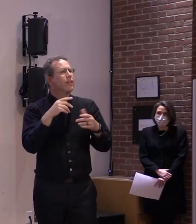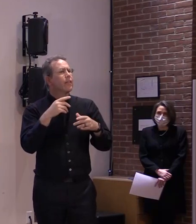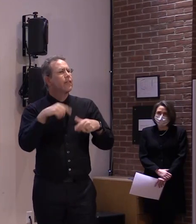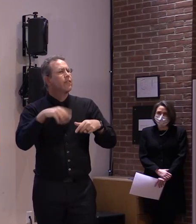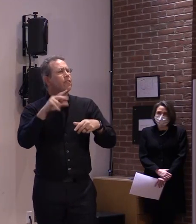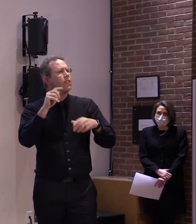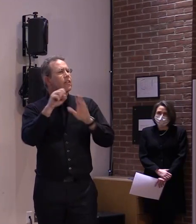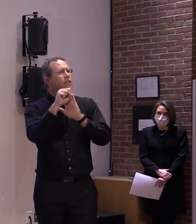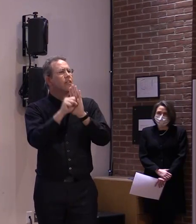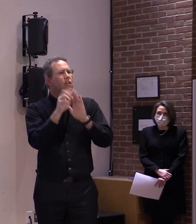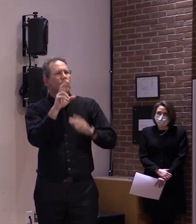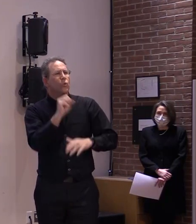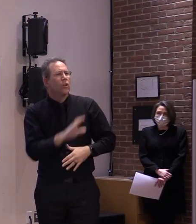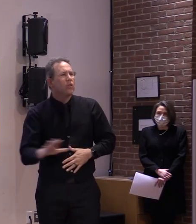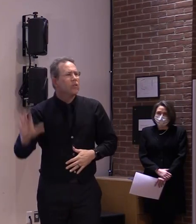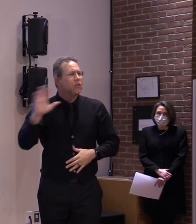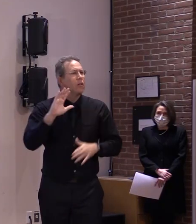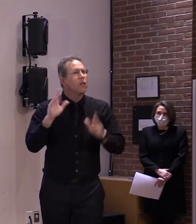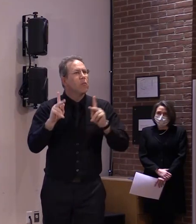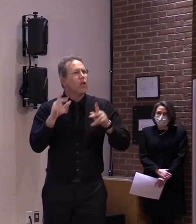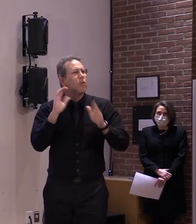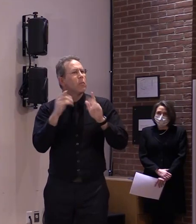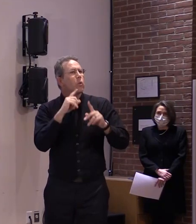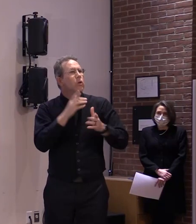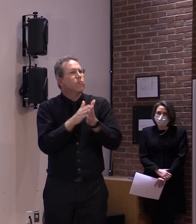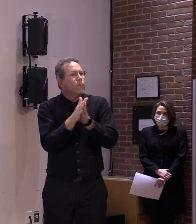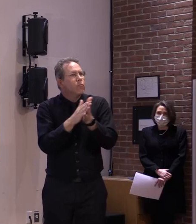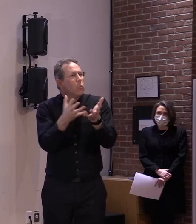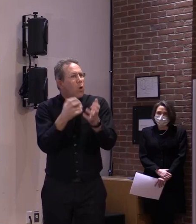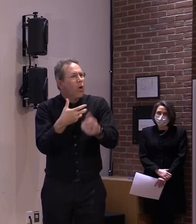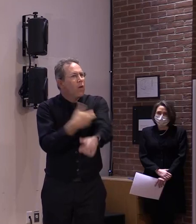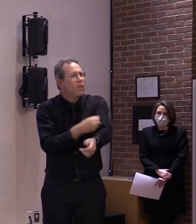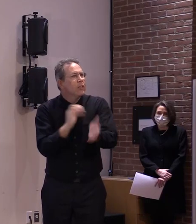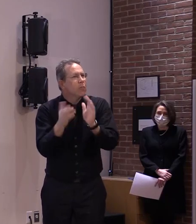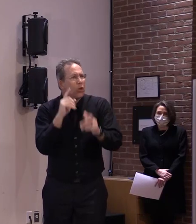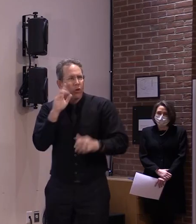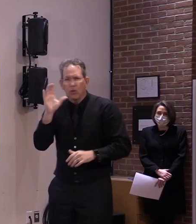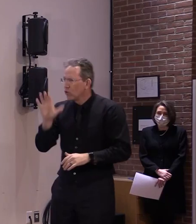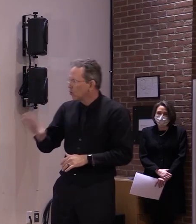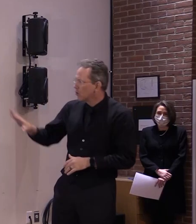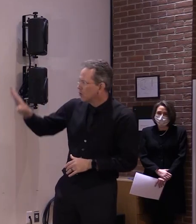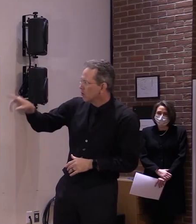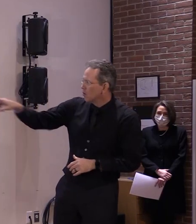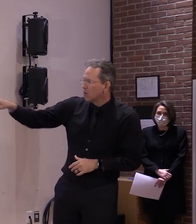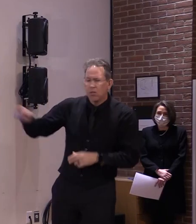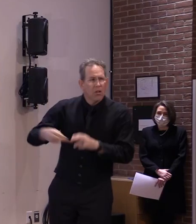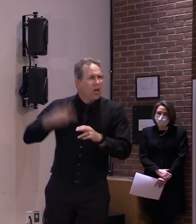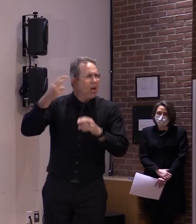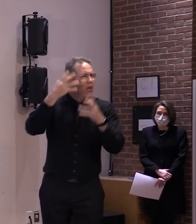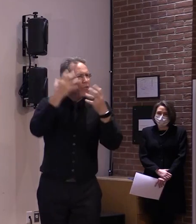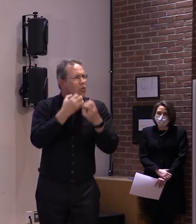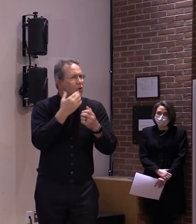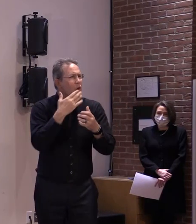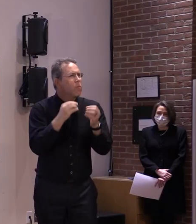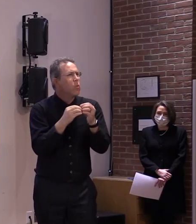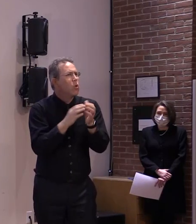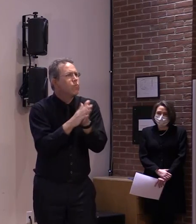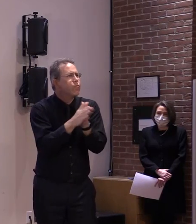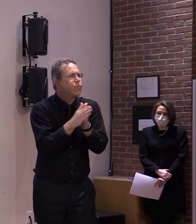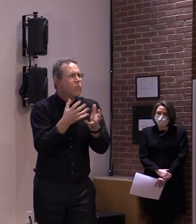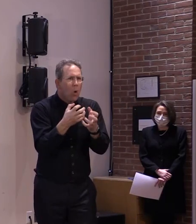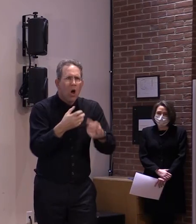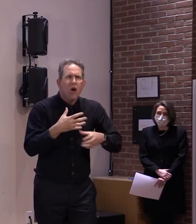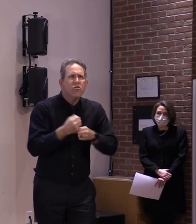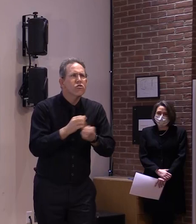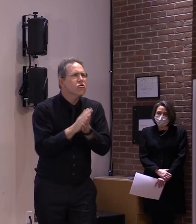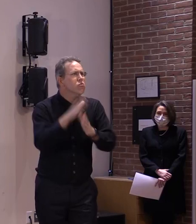as survey data continues to rank Vermont as one of the least hesitant states in the country when it comes to the vaccine, which will